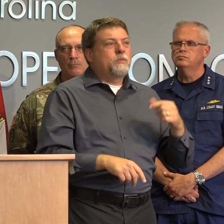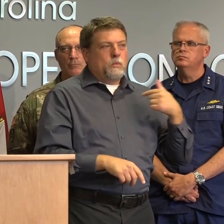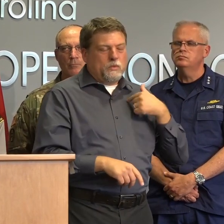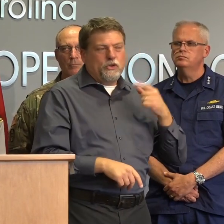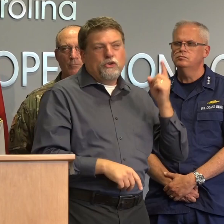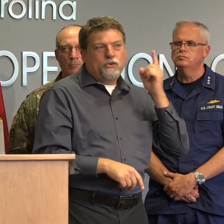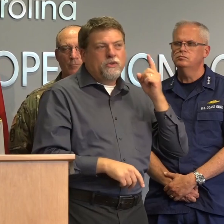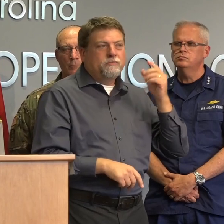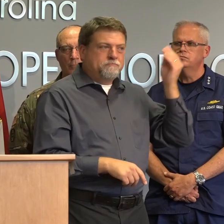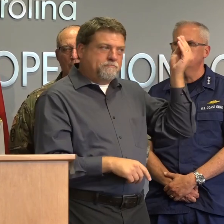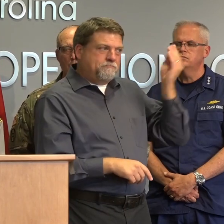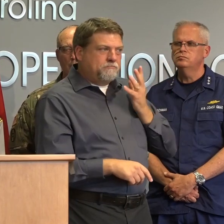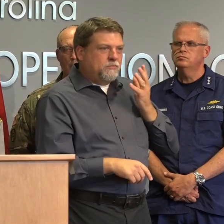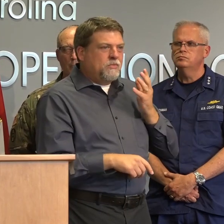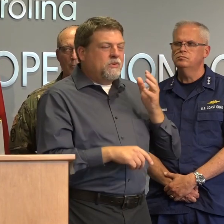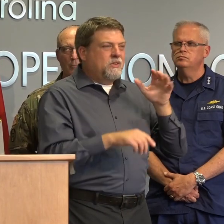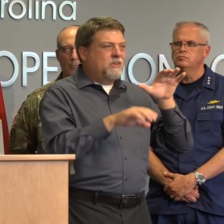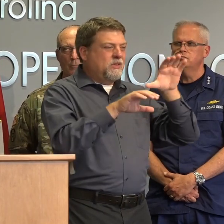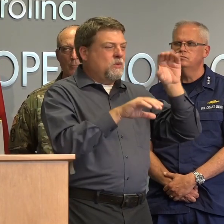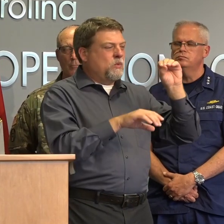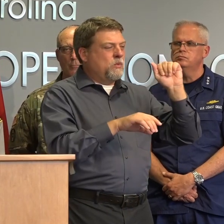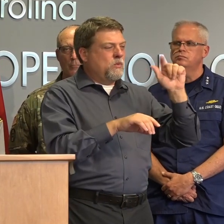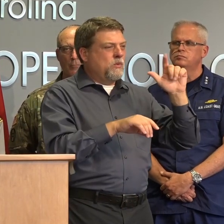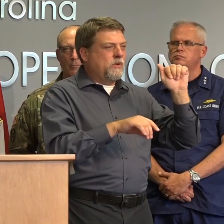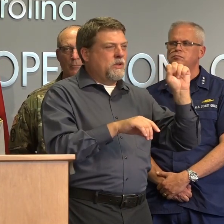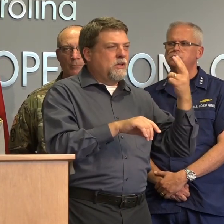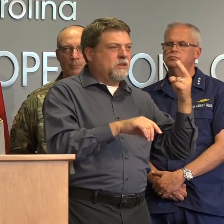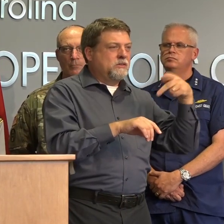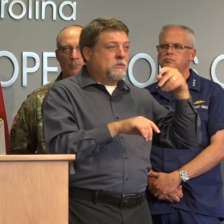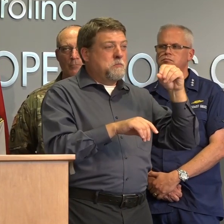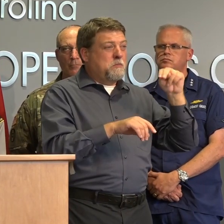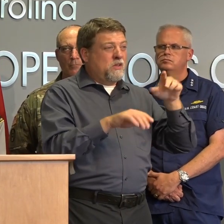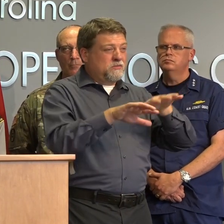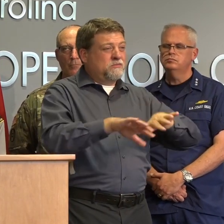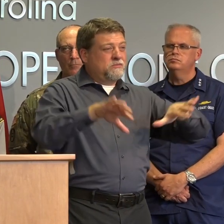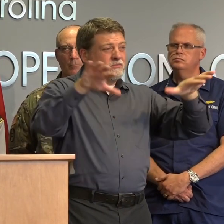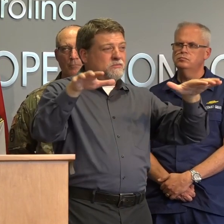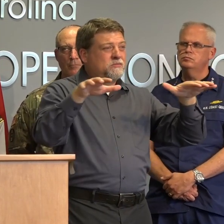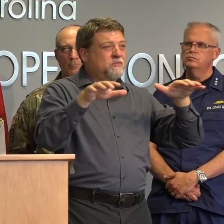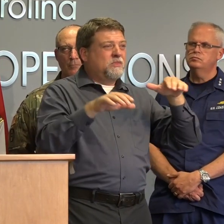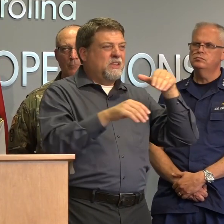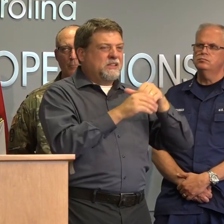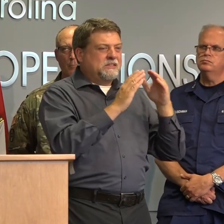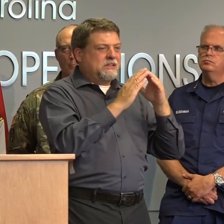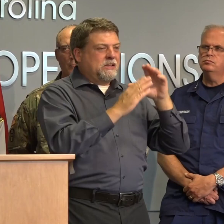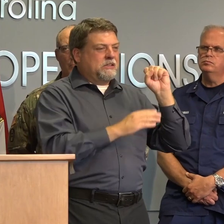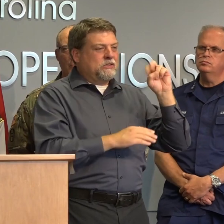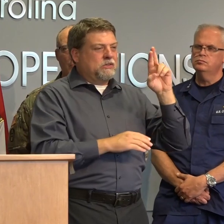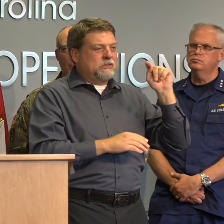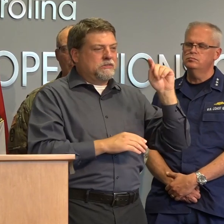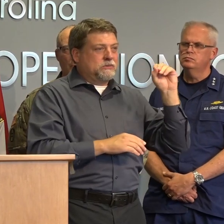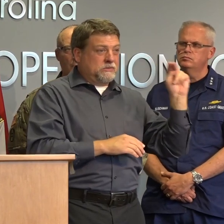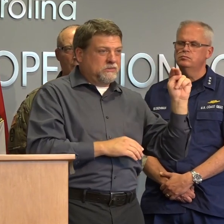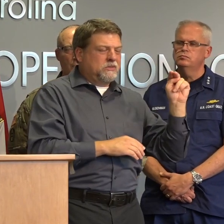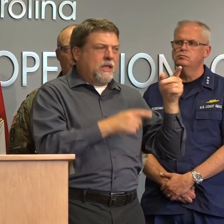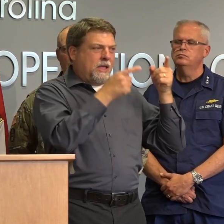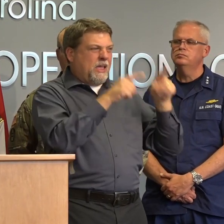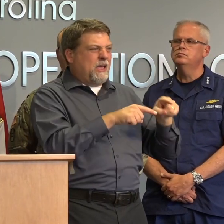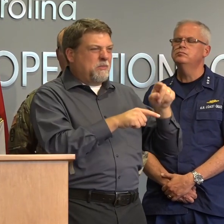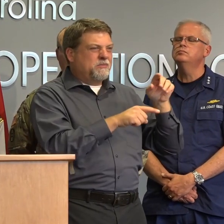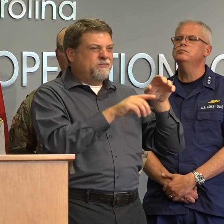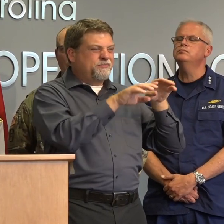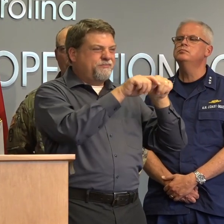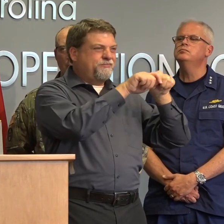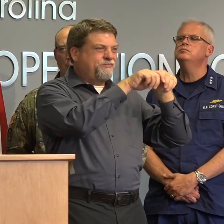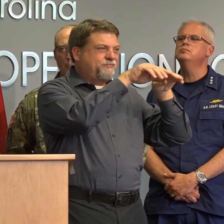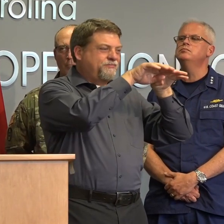in this lined coal ash pond at Sutton, and I know our Department of